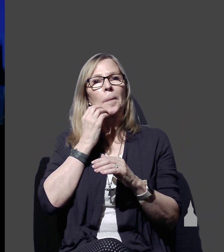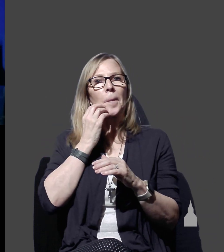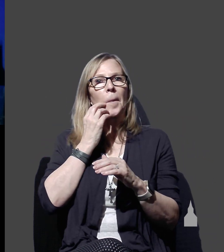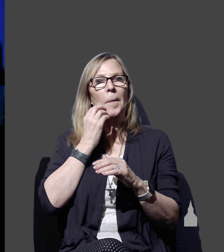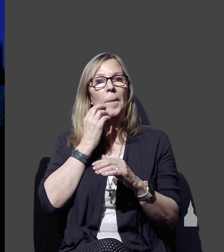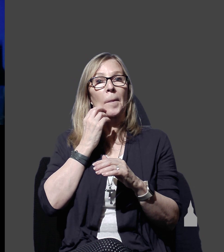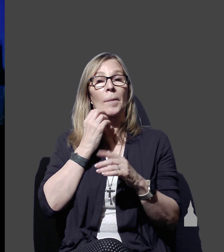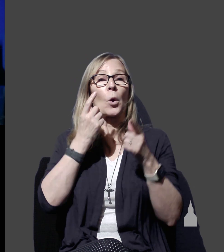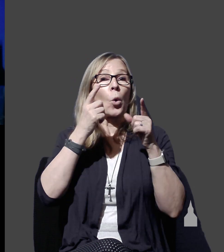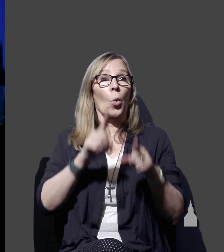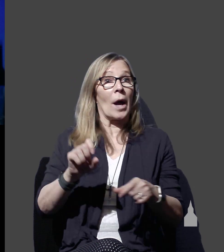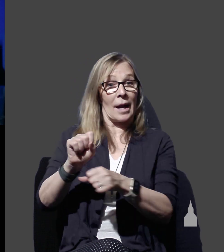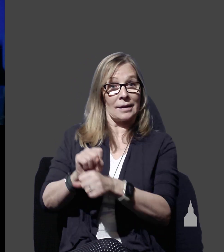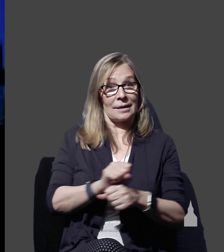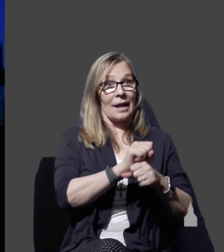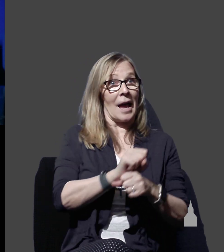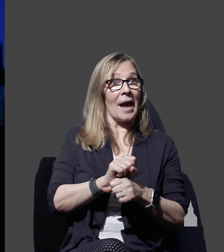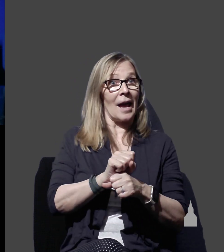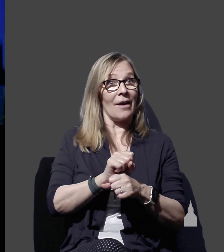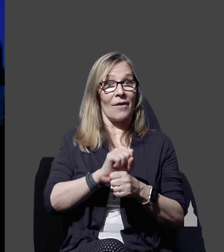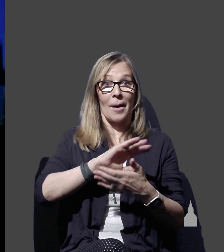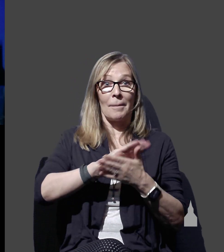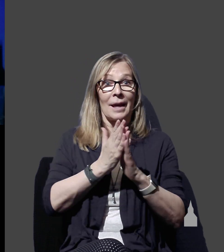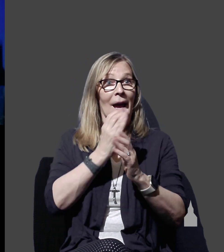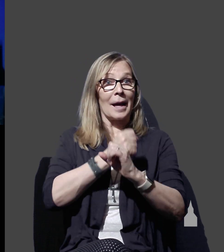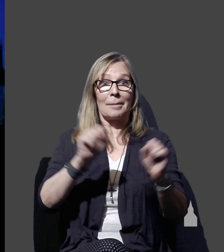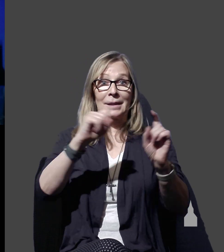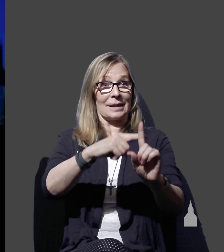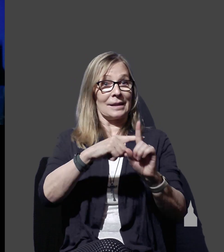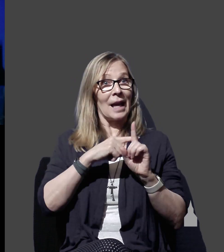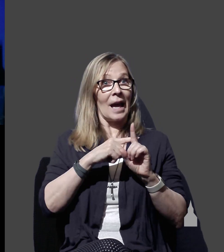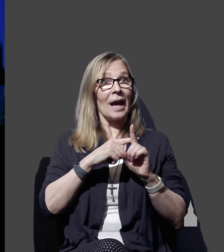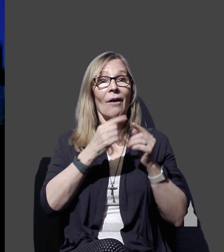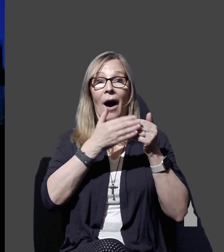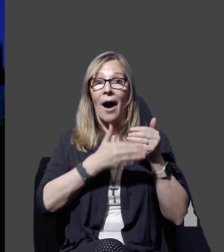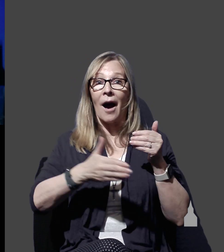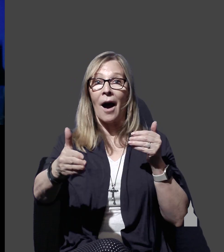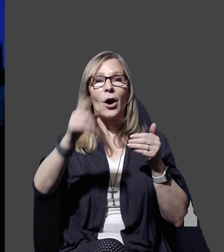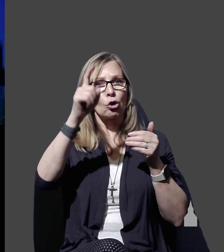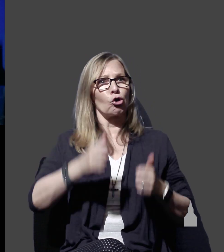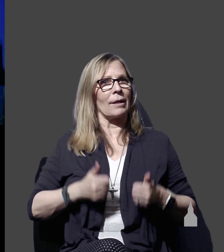When a slave came to Christ, he was supposed to live differently as a slave.